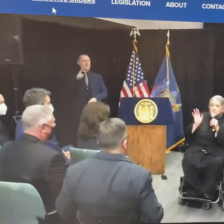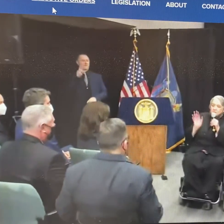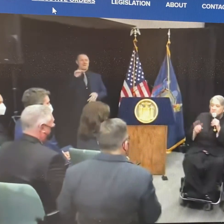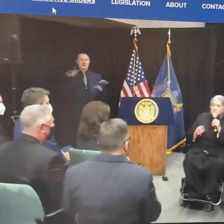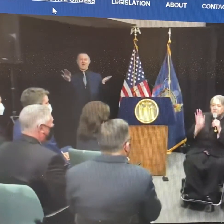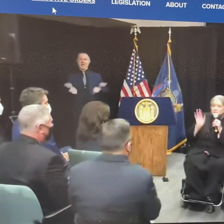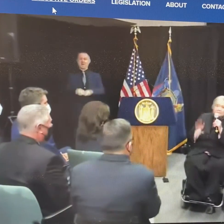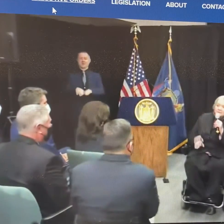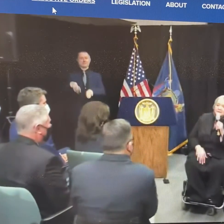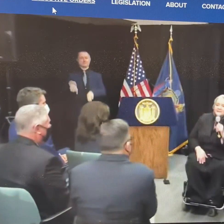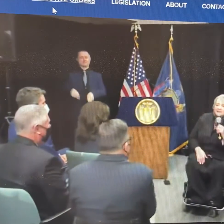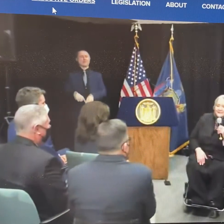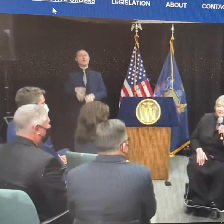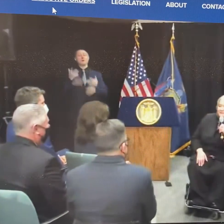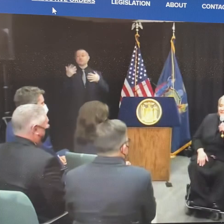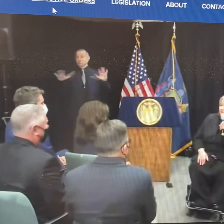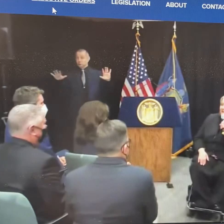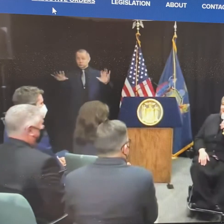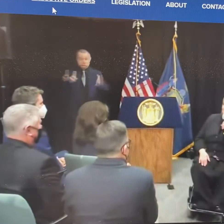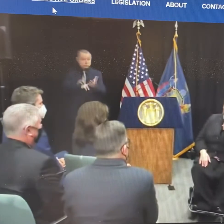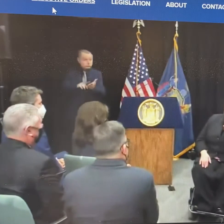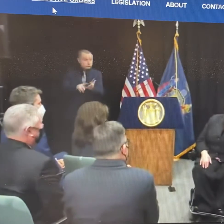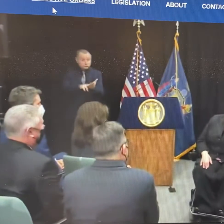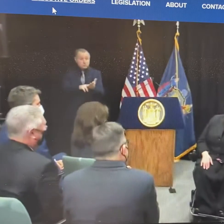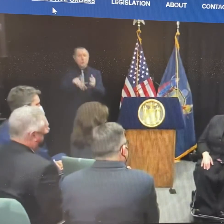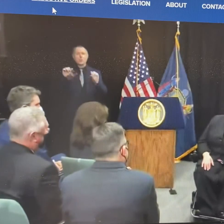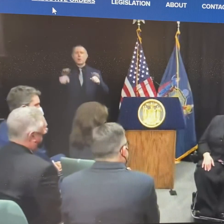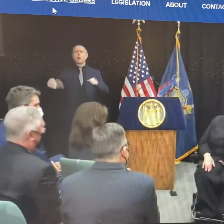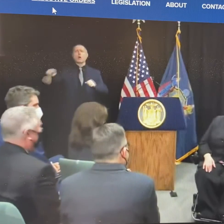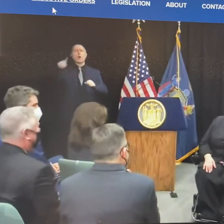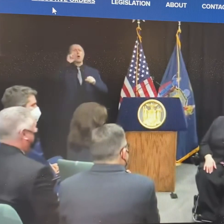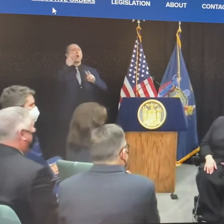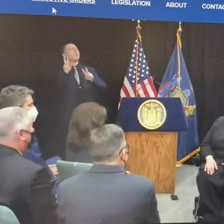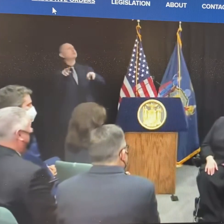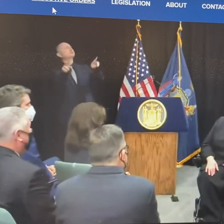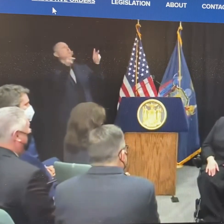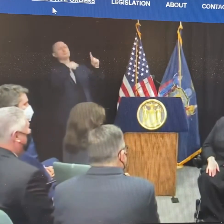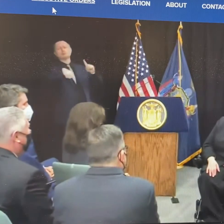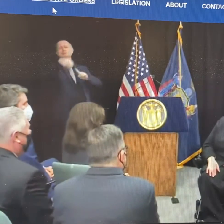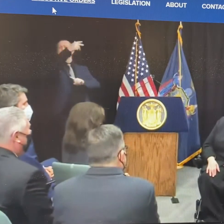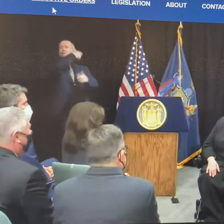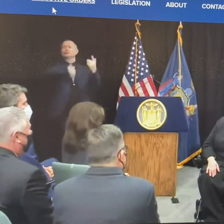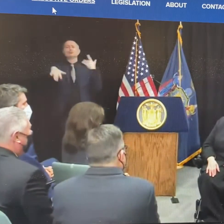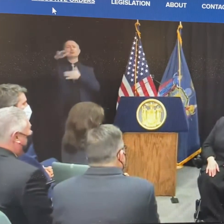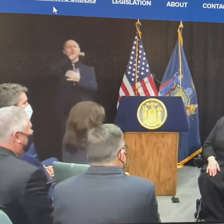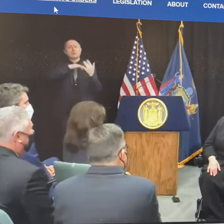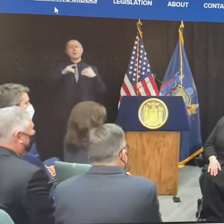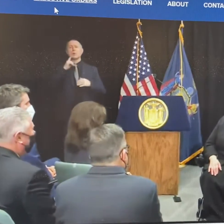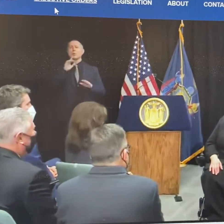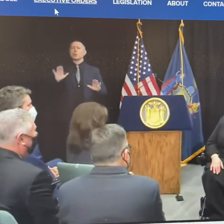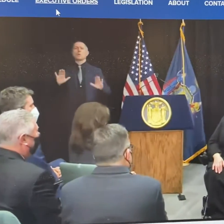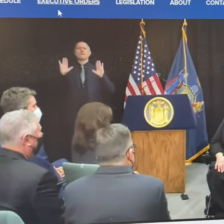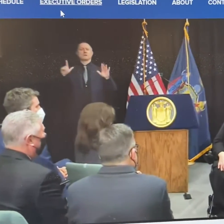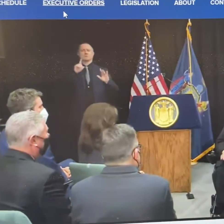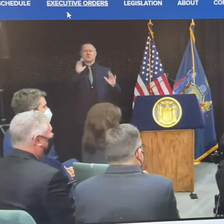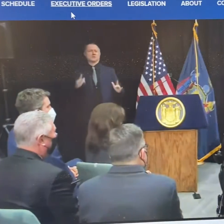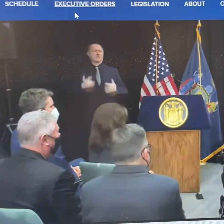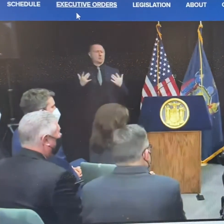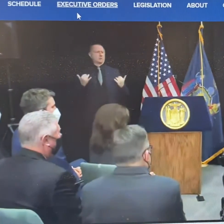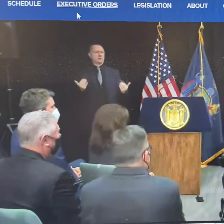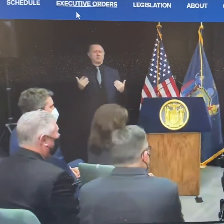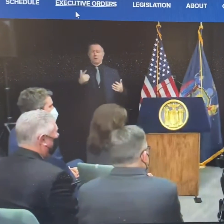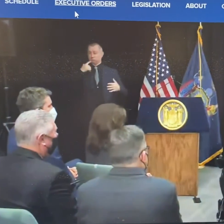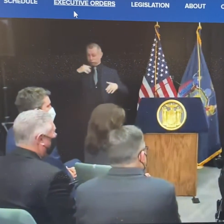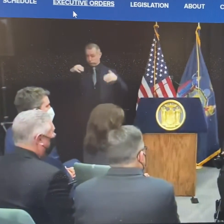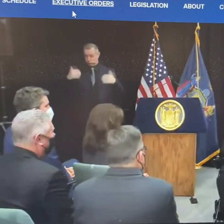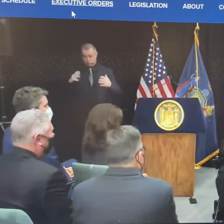afterwards, if anybody wants a tour, we can give you a tour. But it really is just a wonderful event here today. We've been waiting